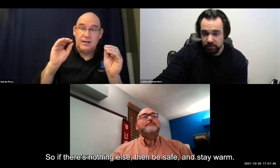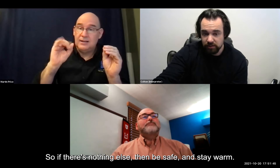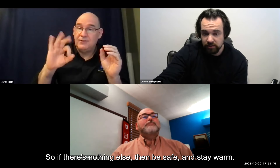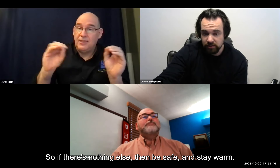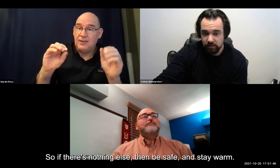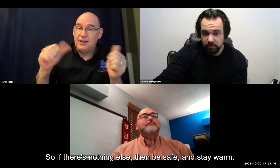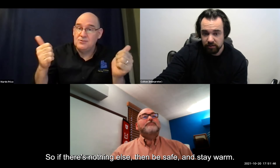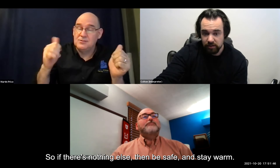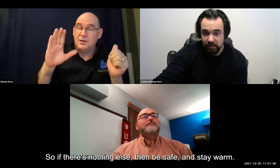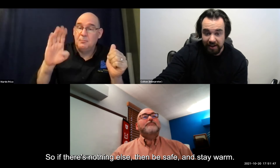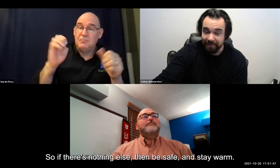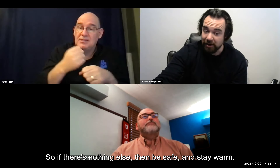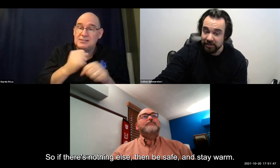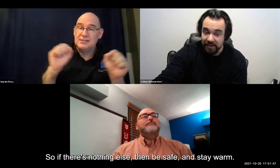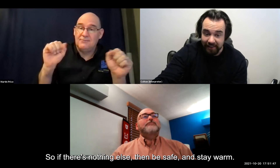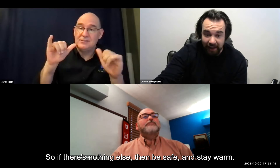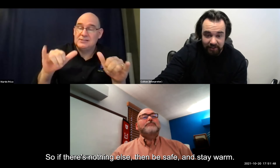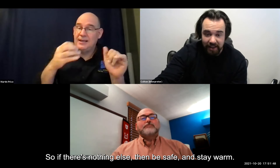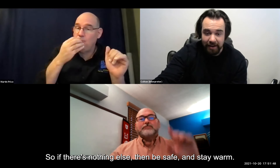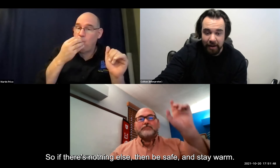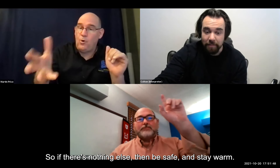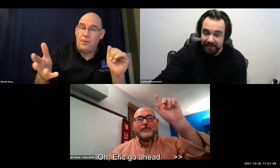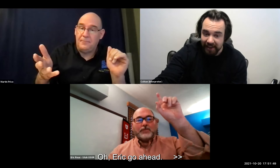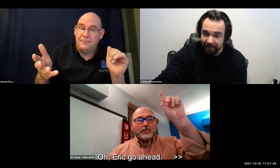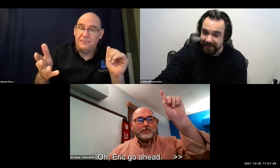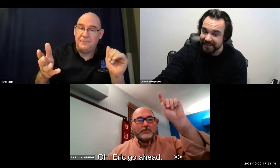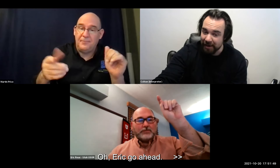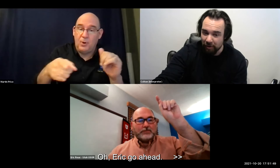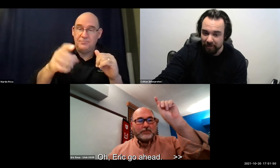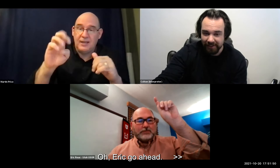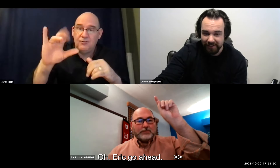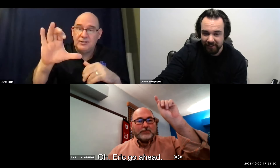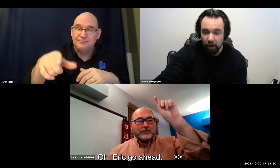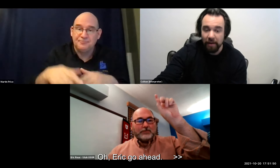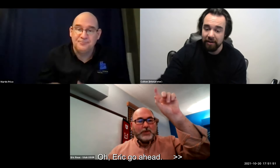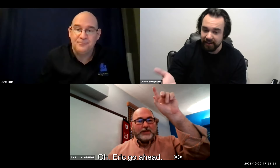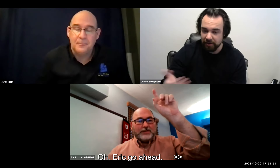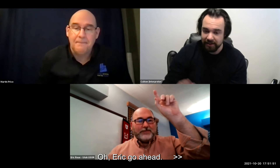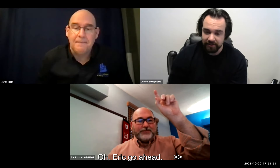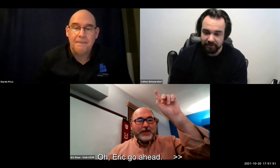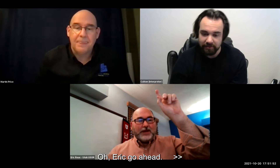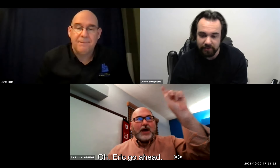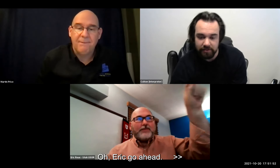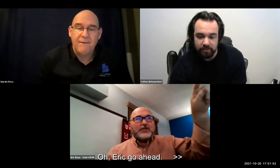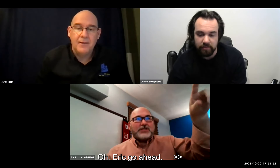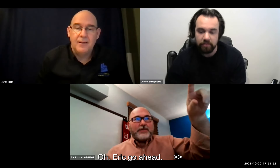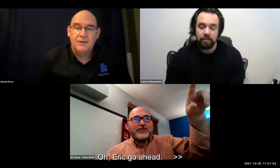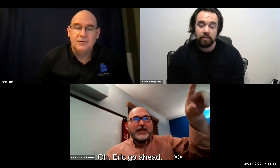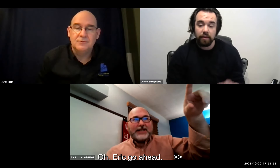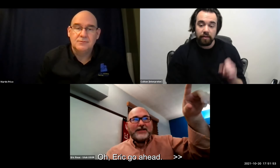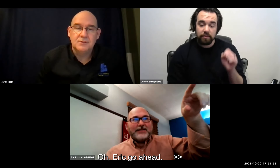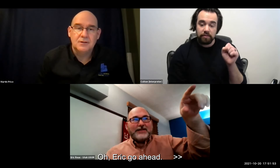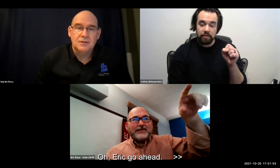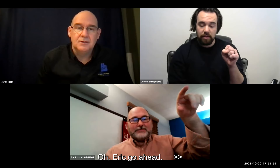So if there's nothing else, then be safe and stay warm. Oh, Eric, go ahead. Just